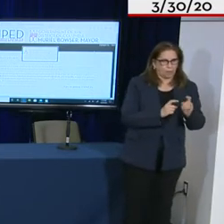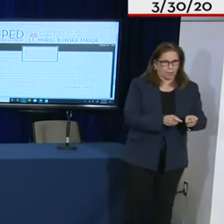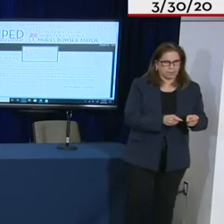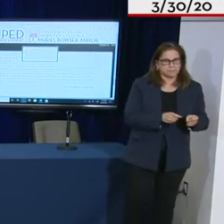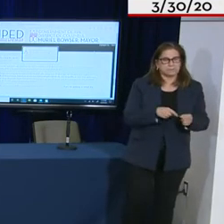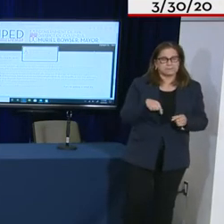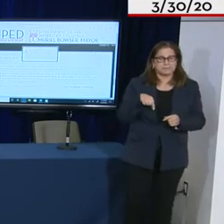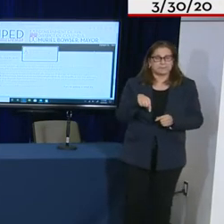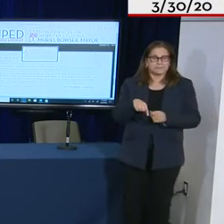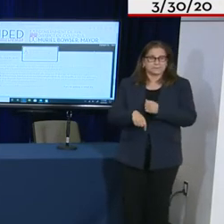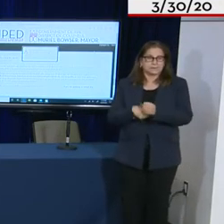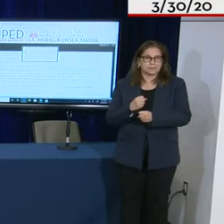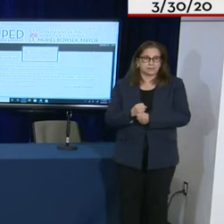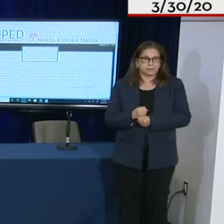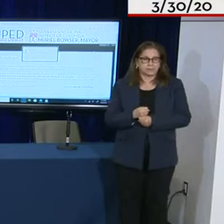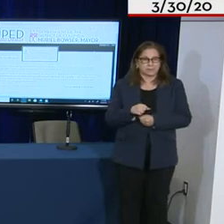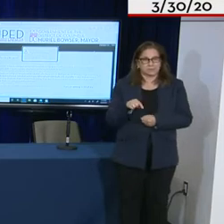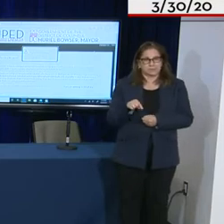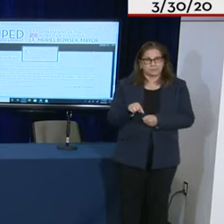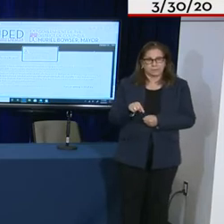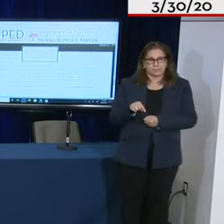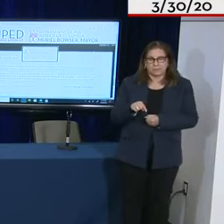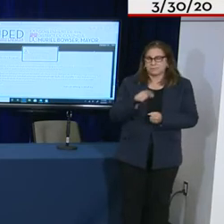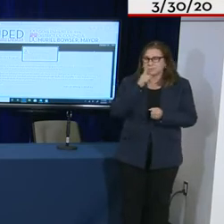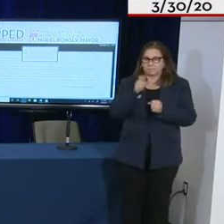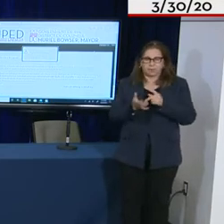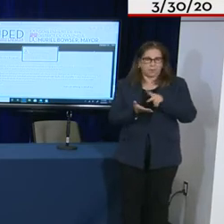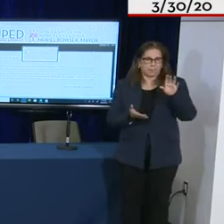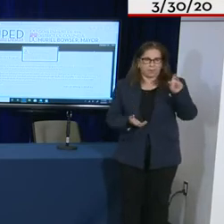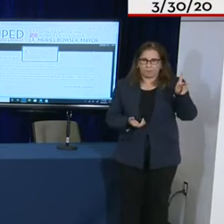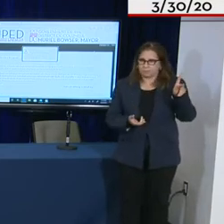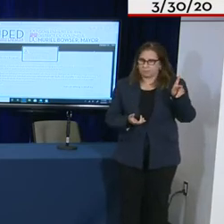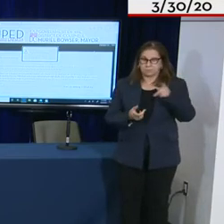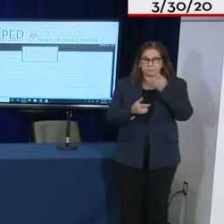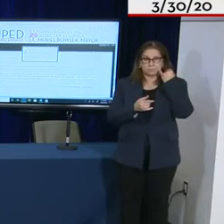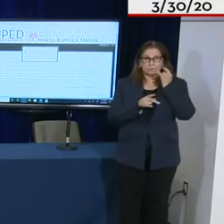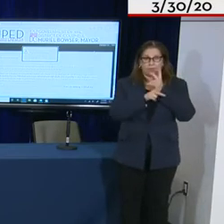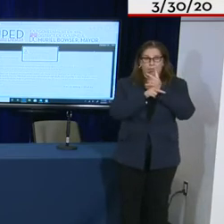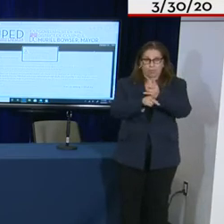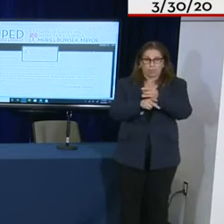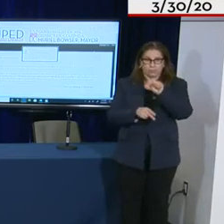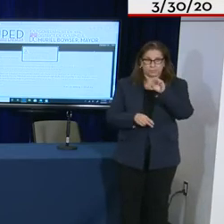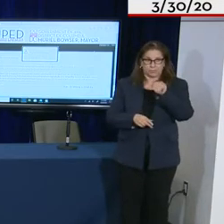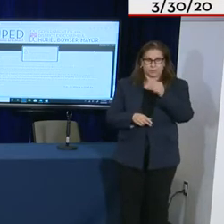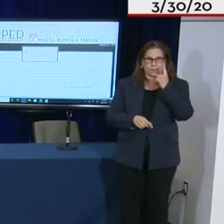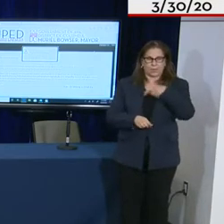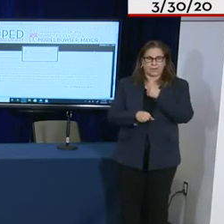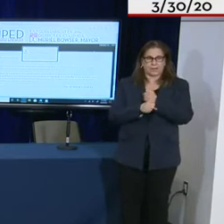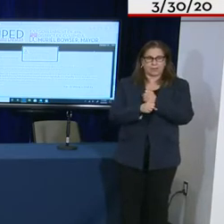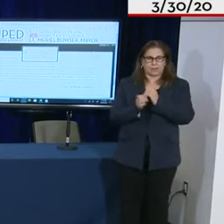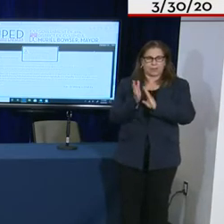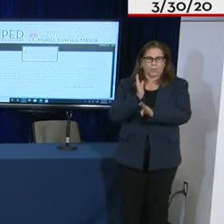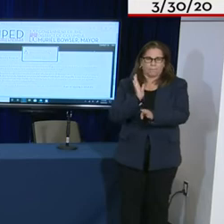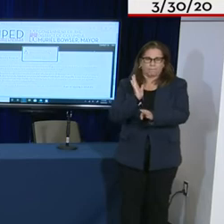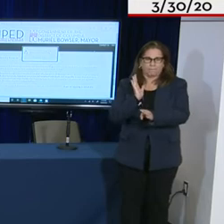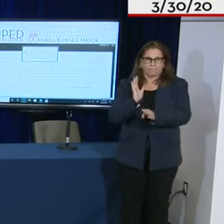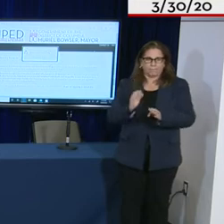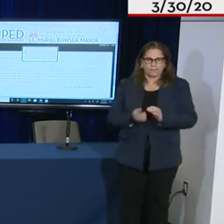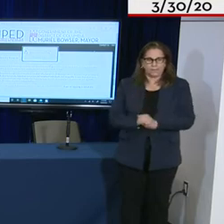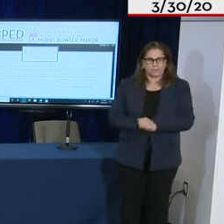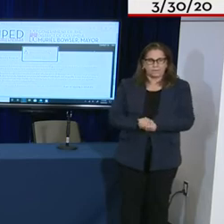there's no payment obligation. I'm always holding out hope that there will be some